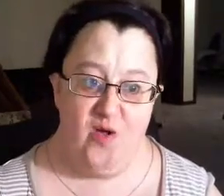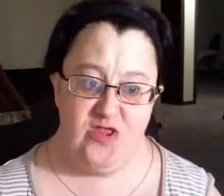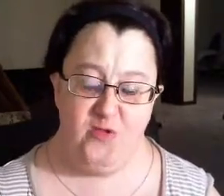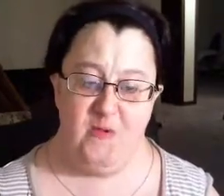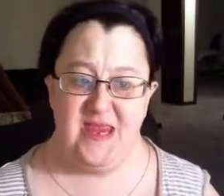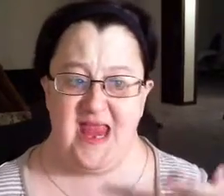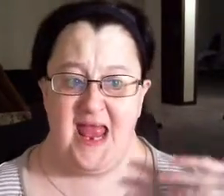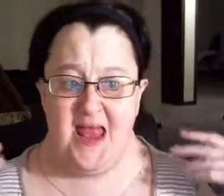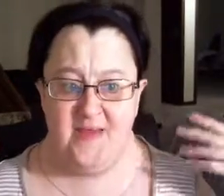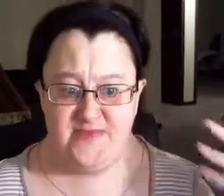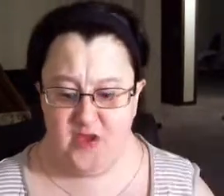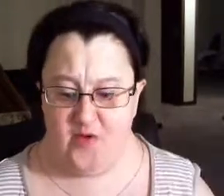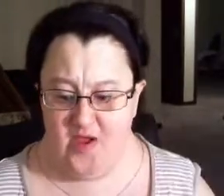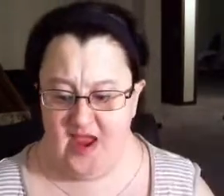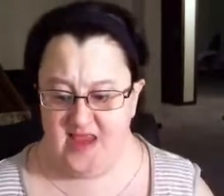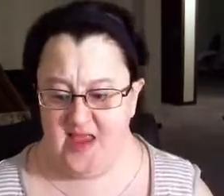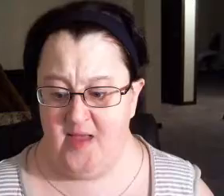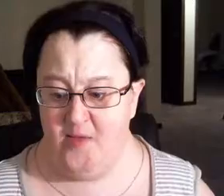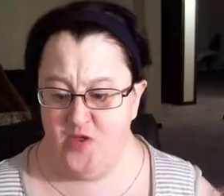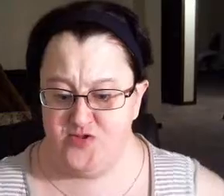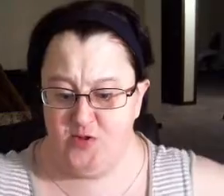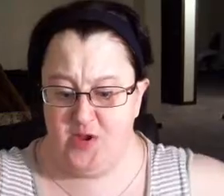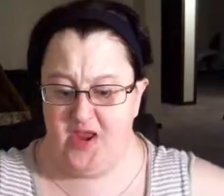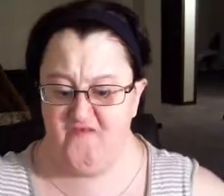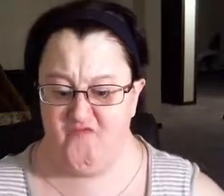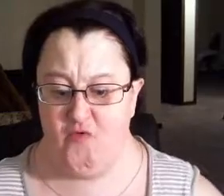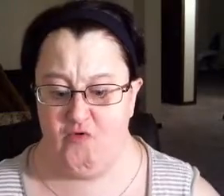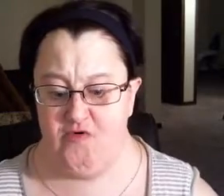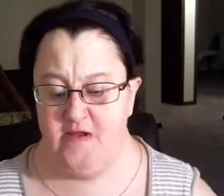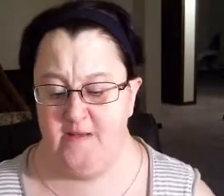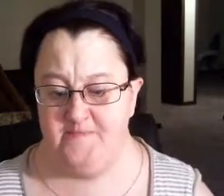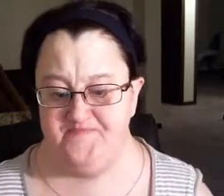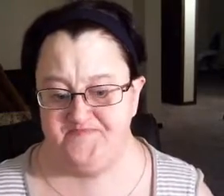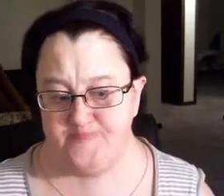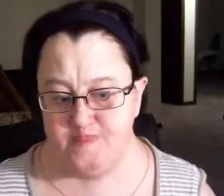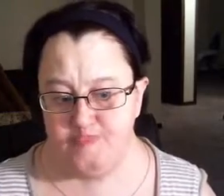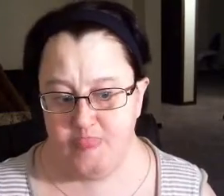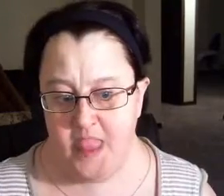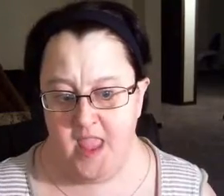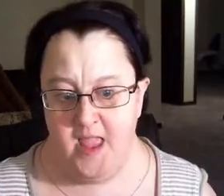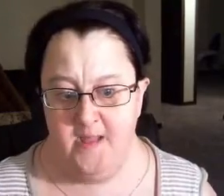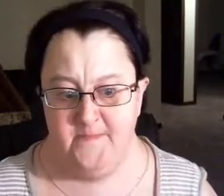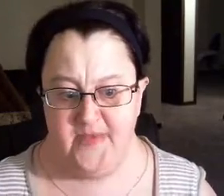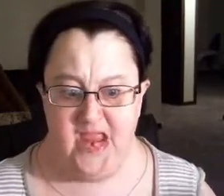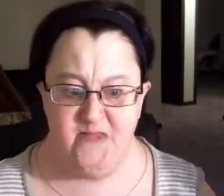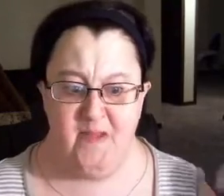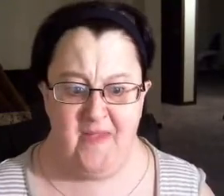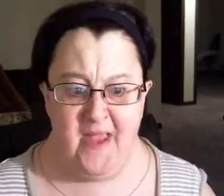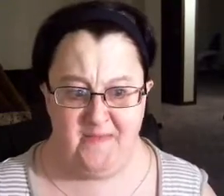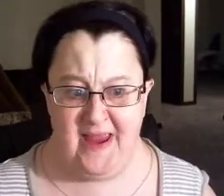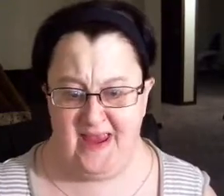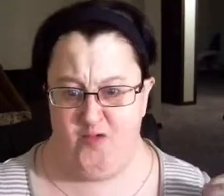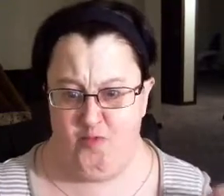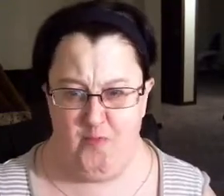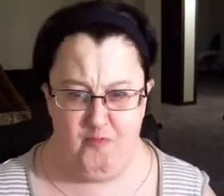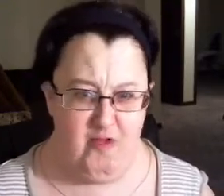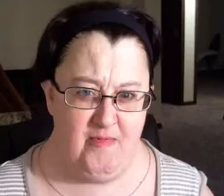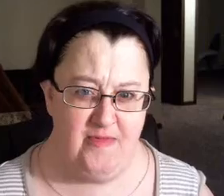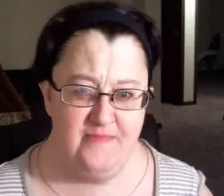i just wanted to kind of update you guys i'm also looking for because my back pain is a real problem